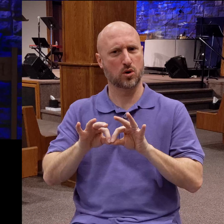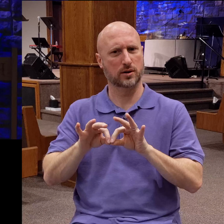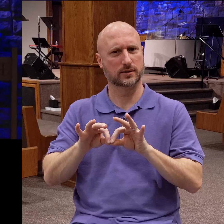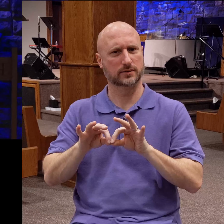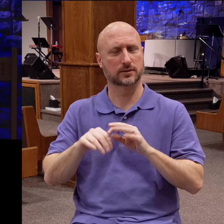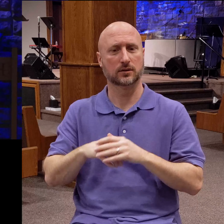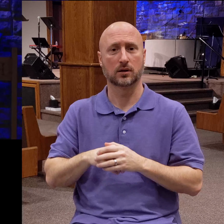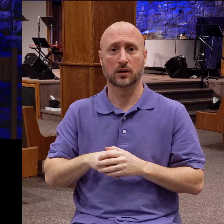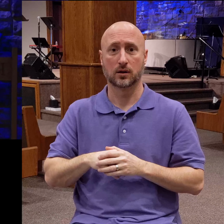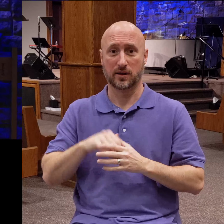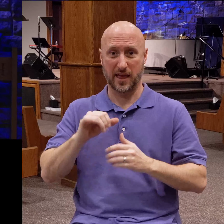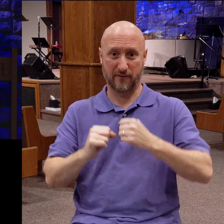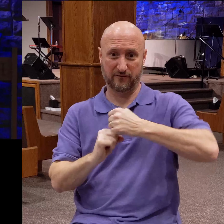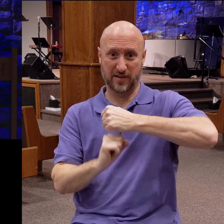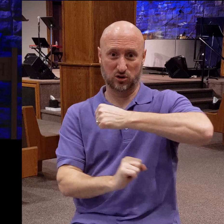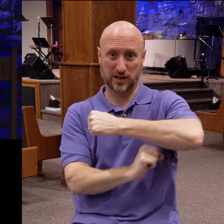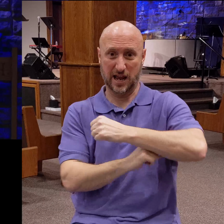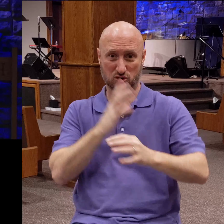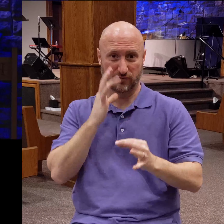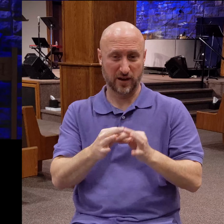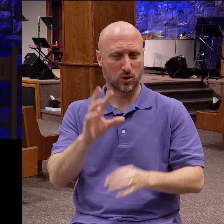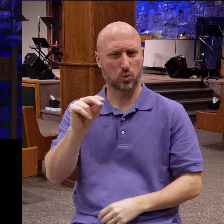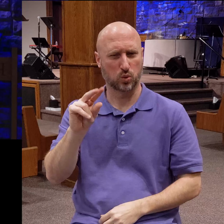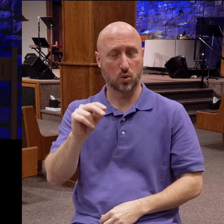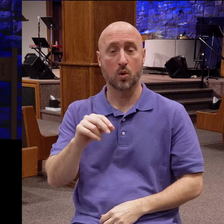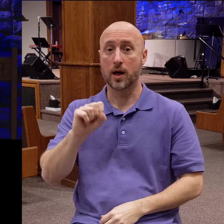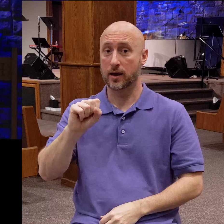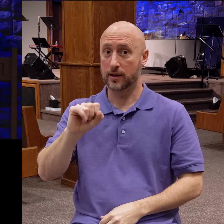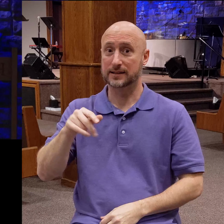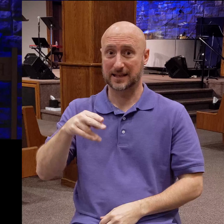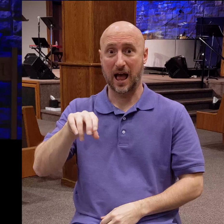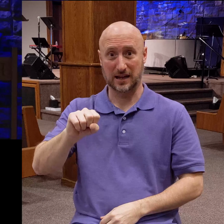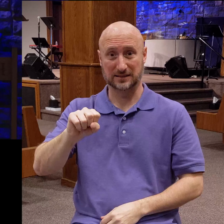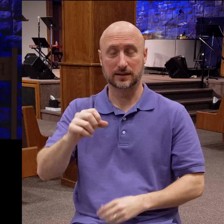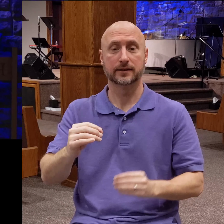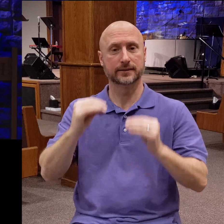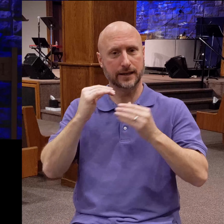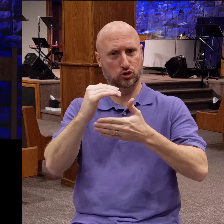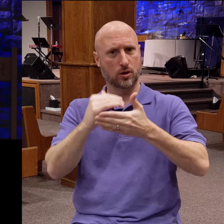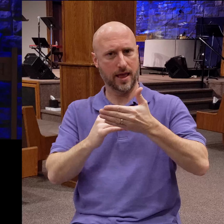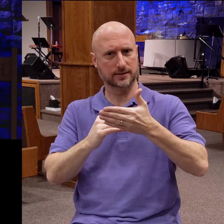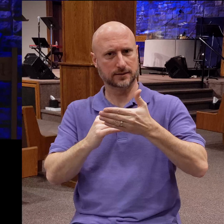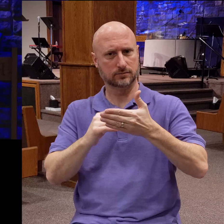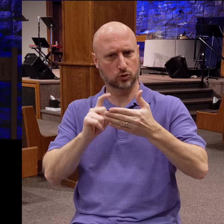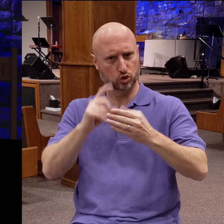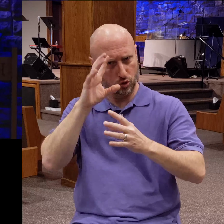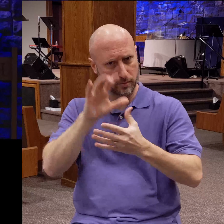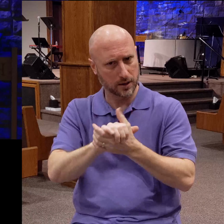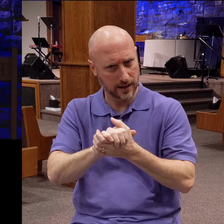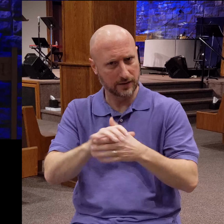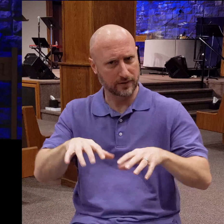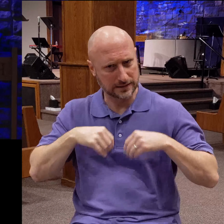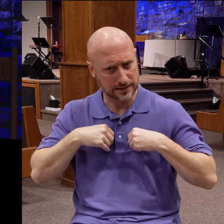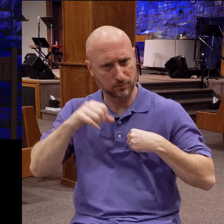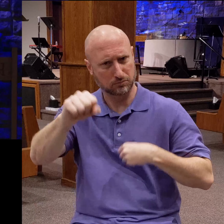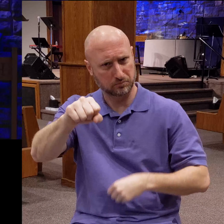not. They are signs that are saying something that we're to believe in. And as we look at it, you